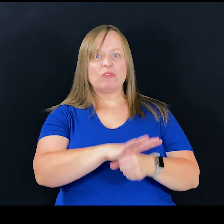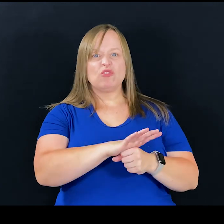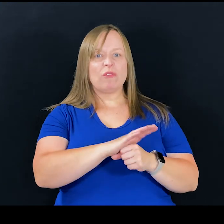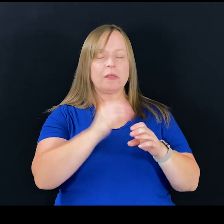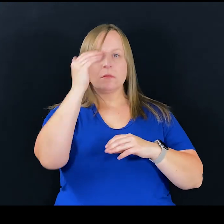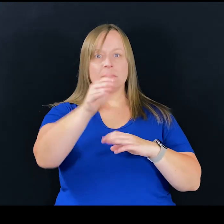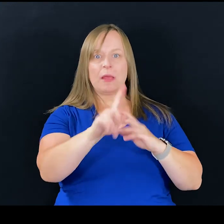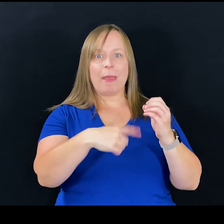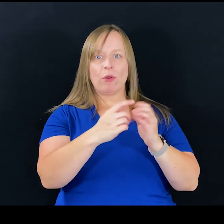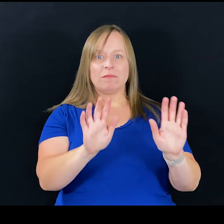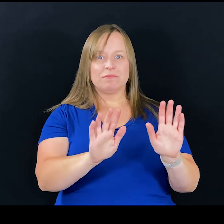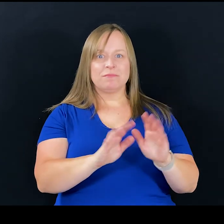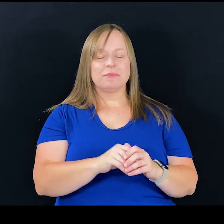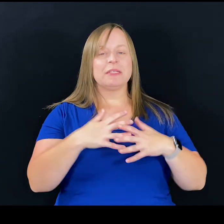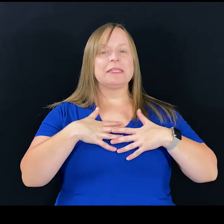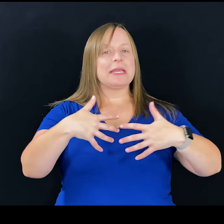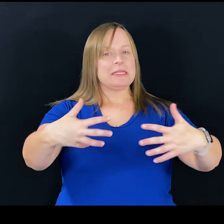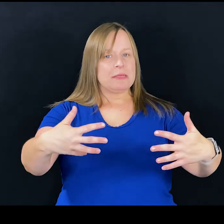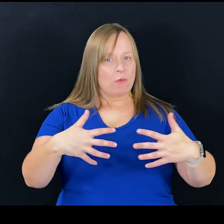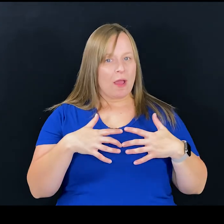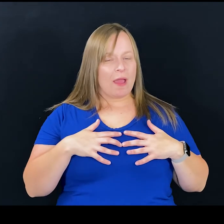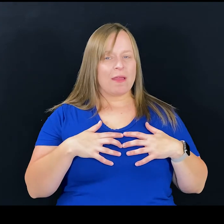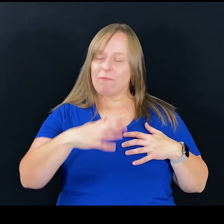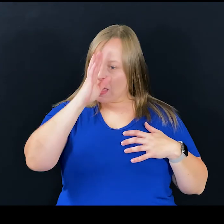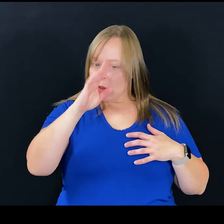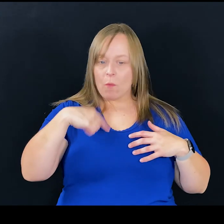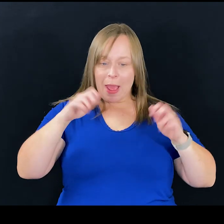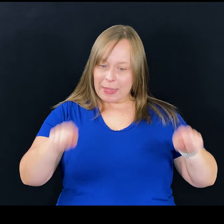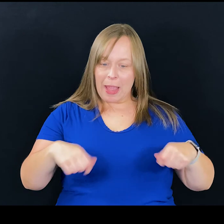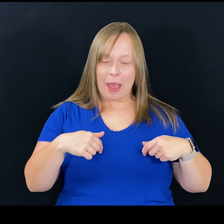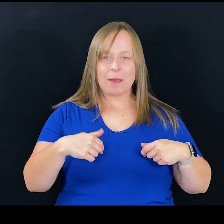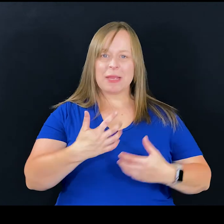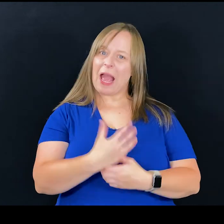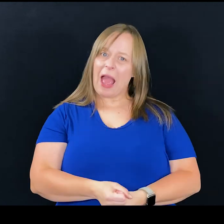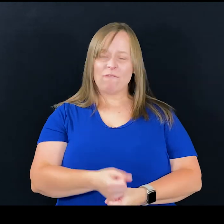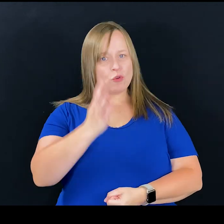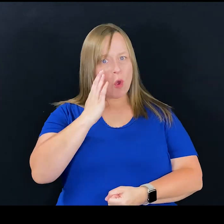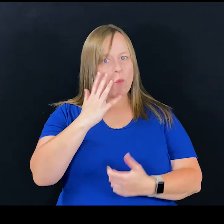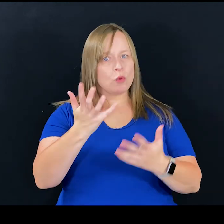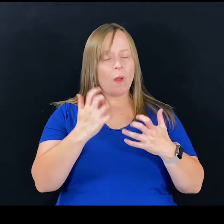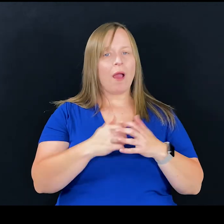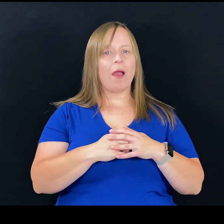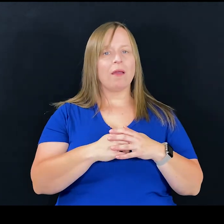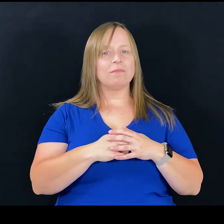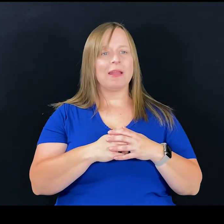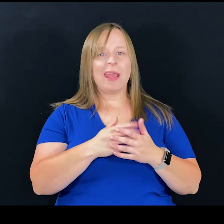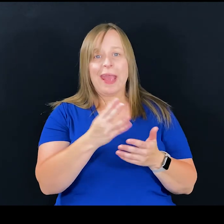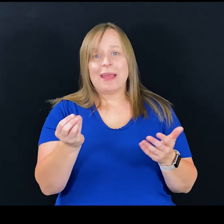Don't stress over it. Take a deep breath. And say, I know I can do this. Just be confident, know what you